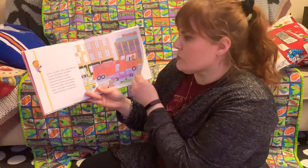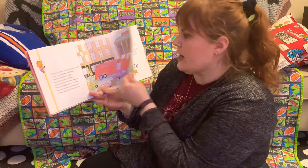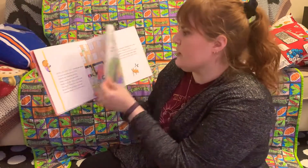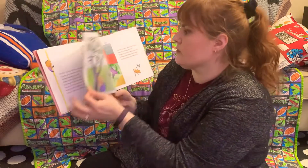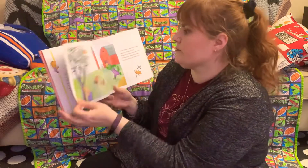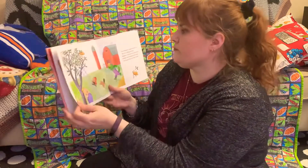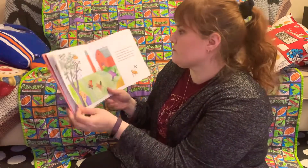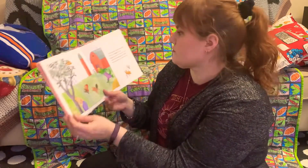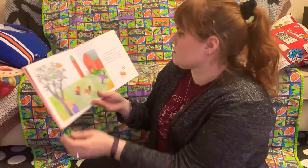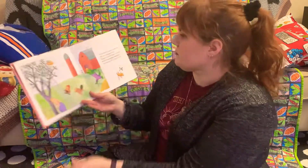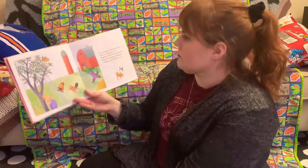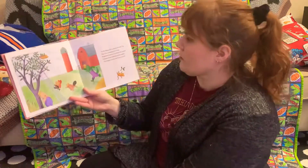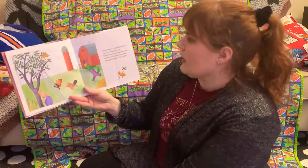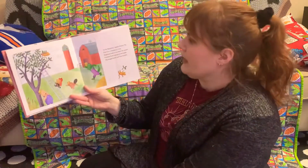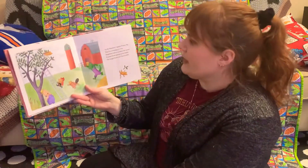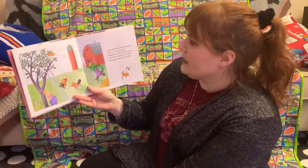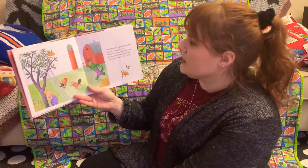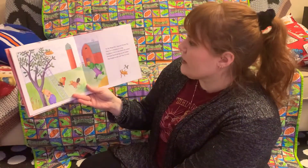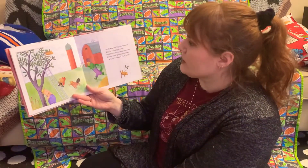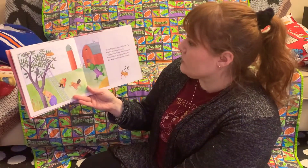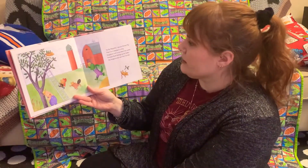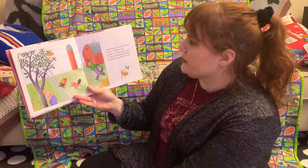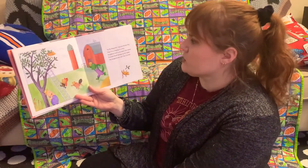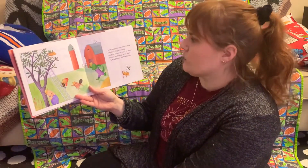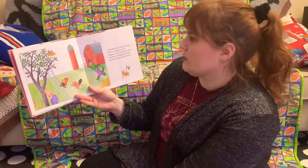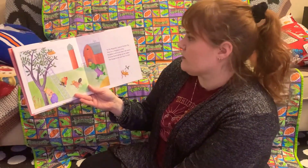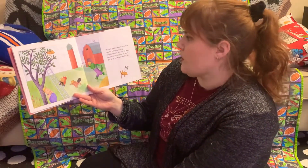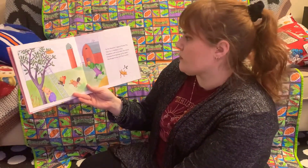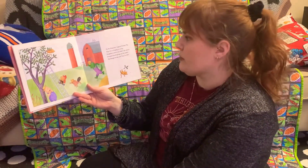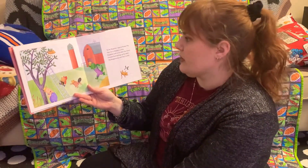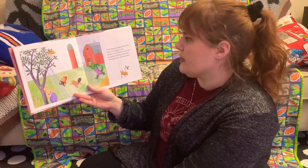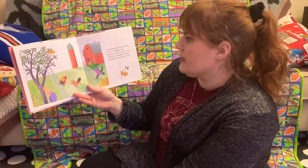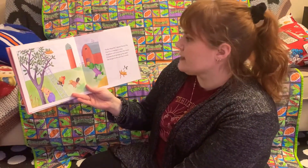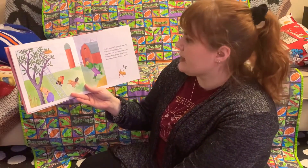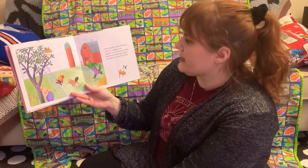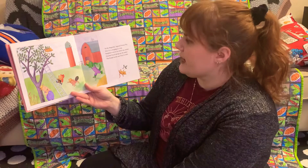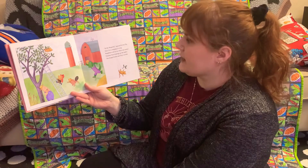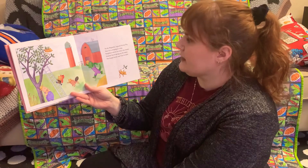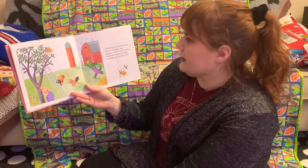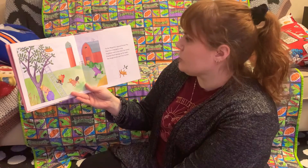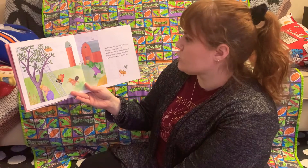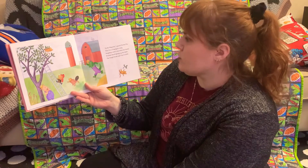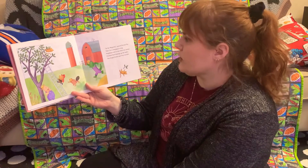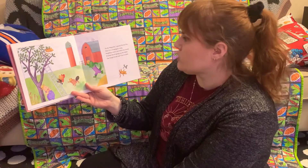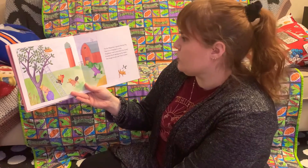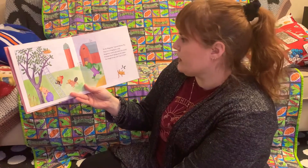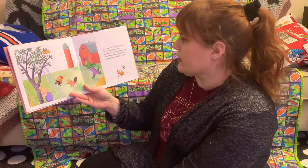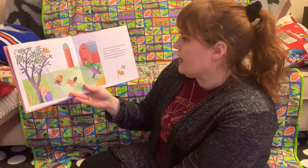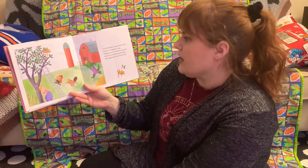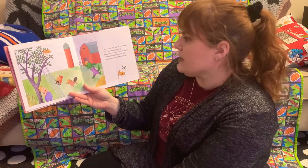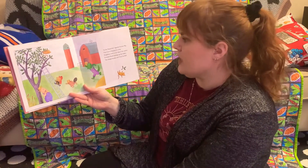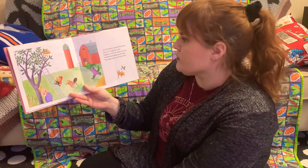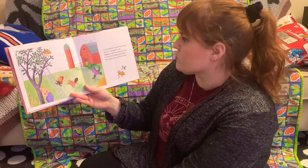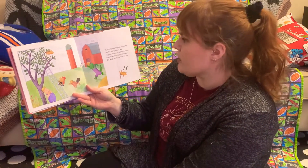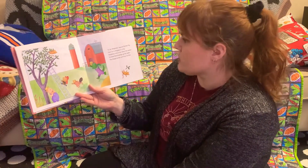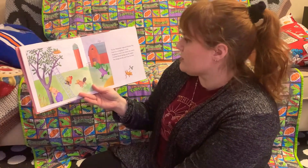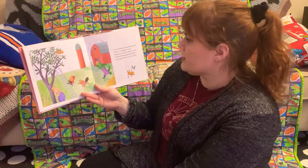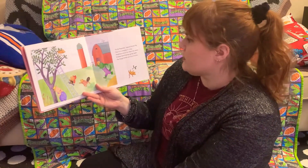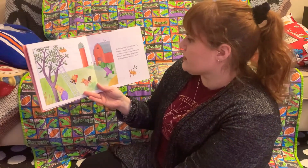town. In the magnolia, squeals Farmer Pig. Tiny cat clinging to a twig. Neighbors rush to see what's the